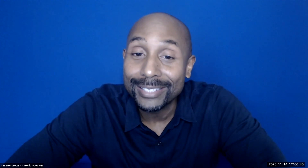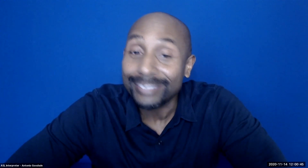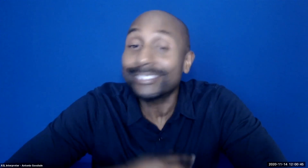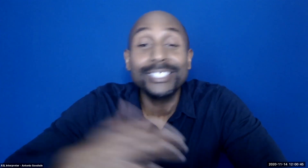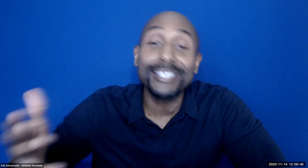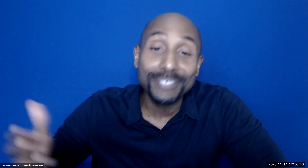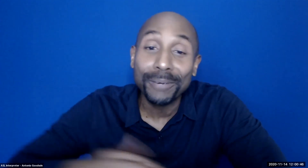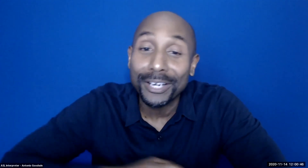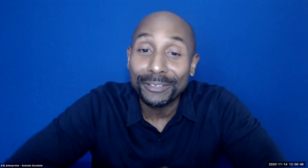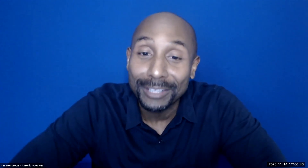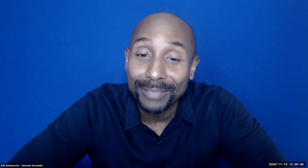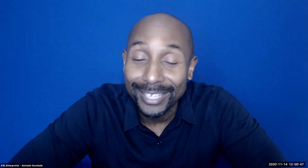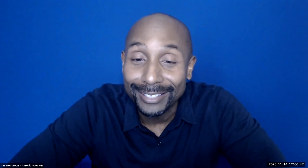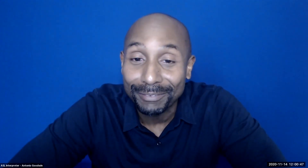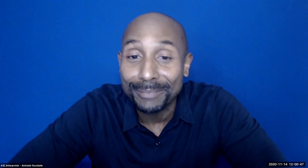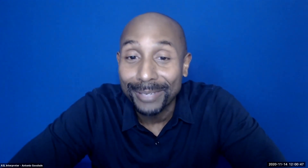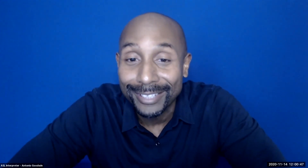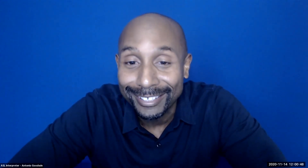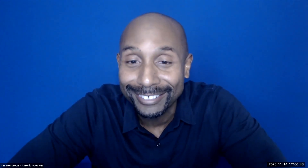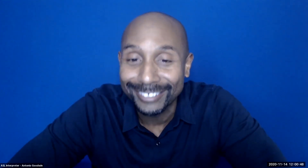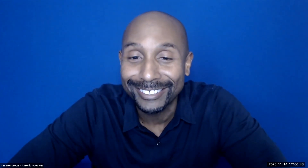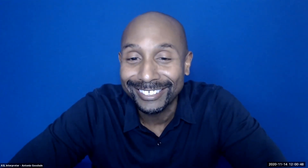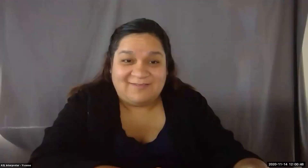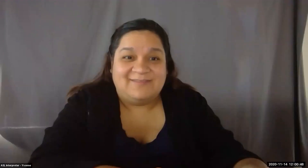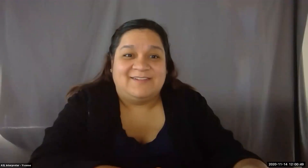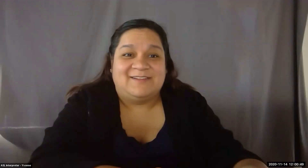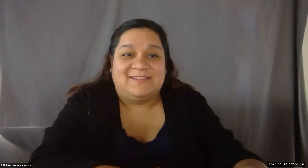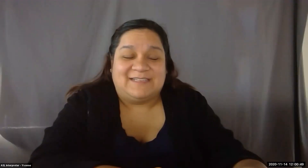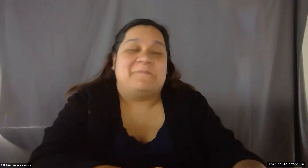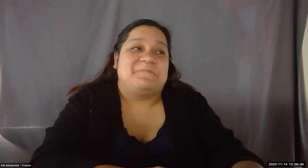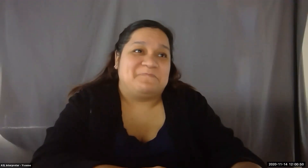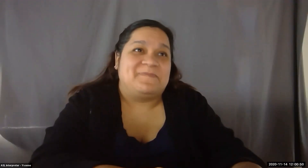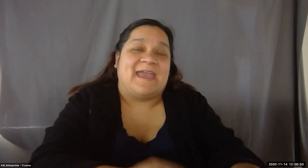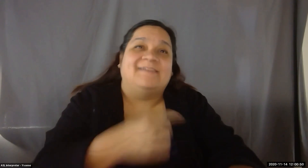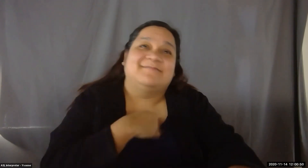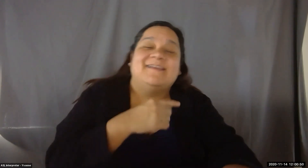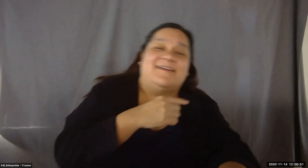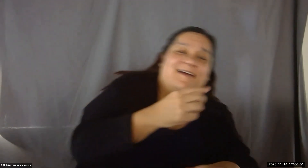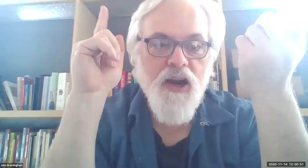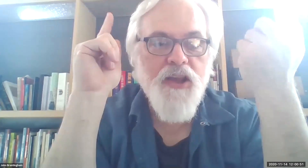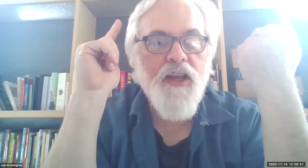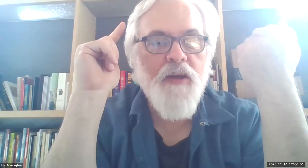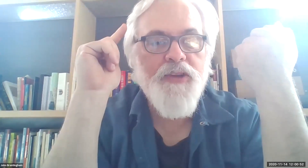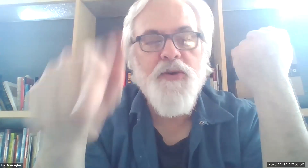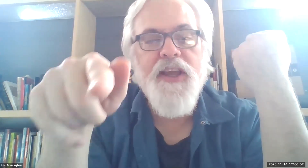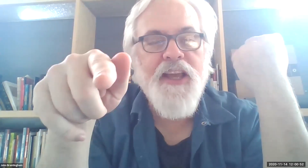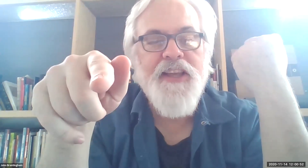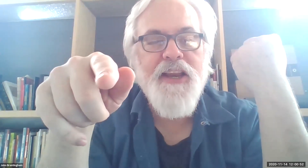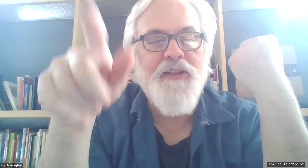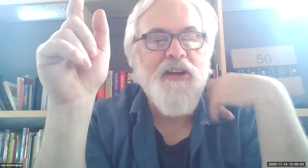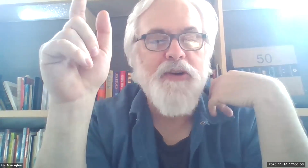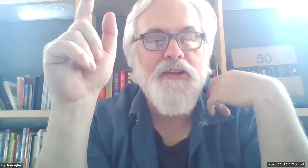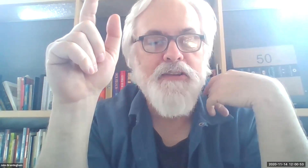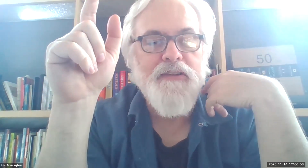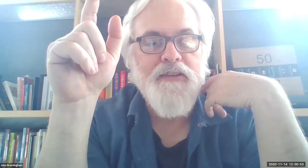I'll be sitting somewhere else come the end of this month. Oh. Here's a big question for me. Are you going to come to Sequoia and Kings